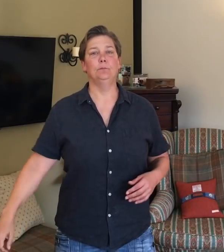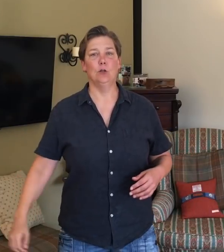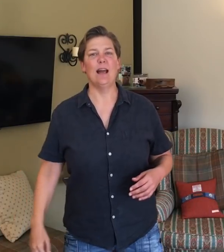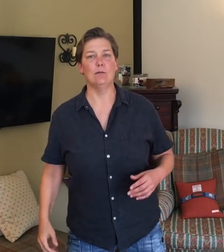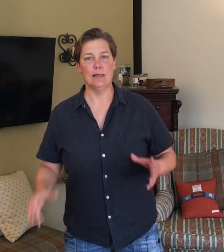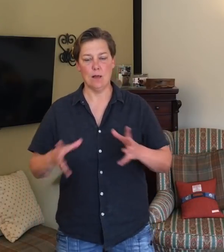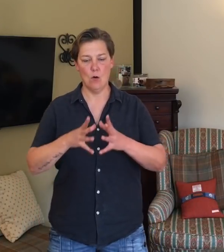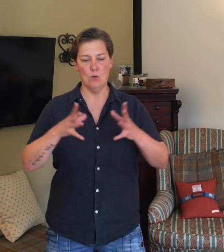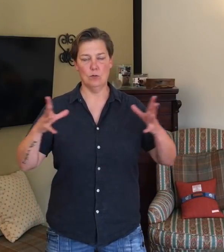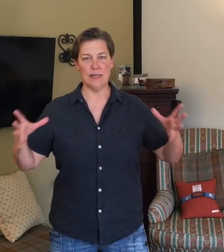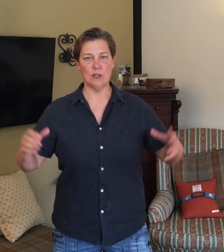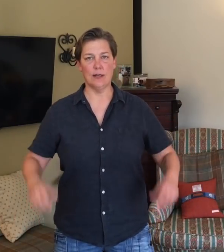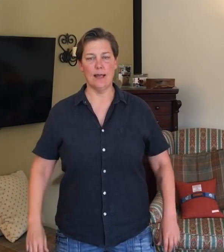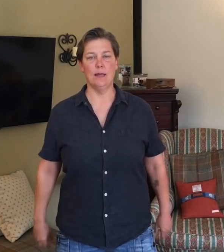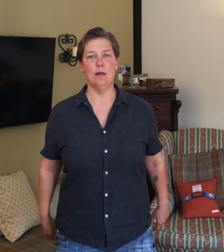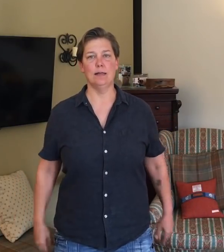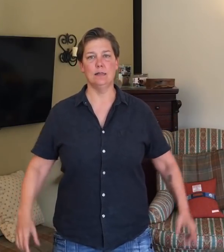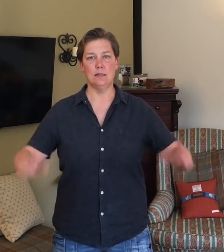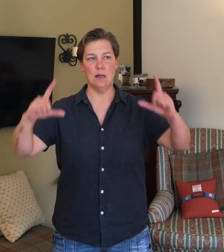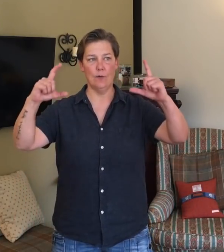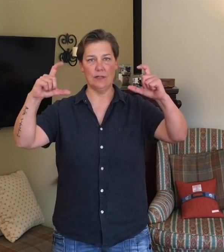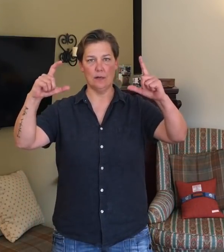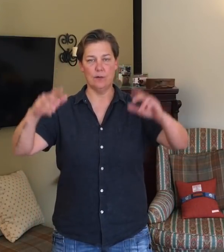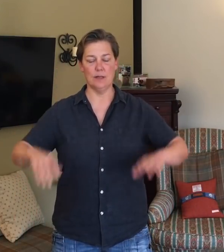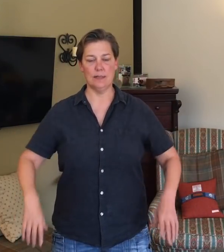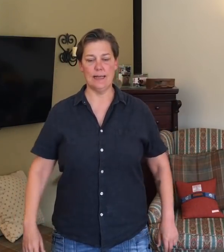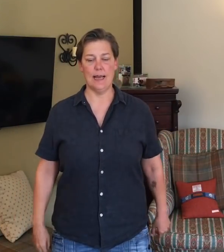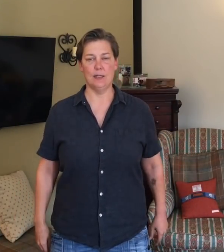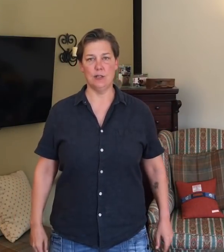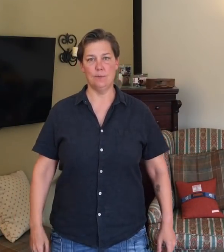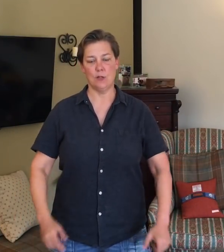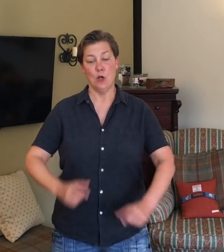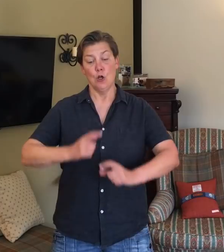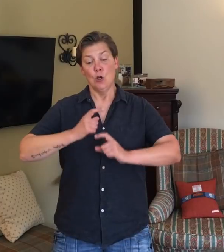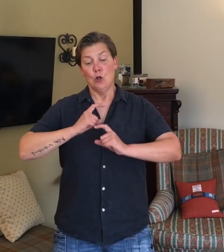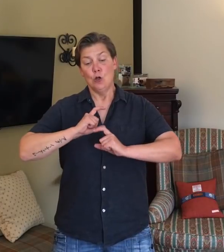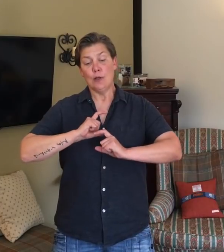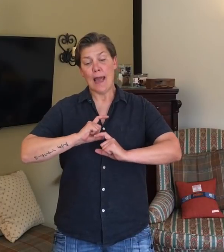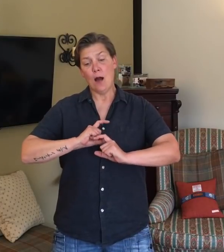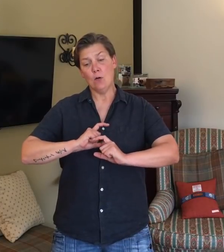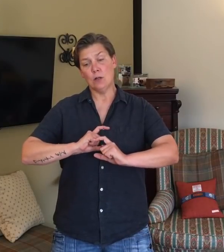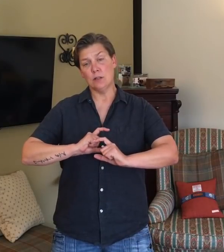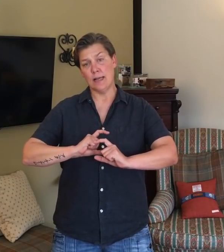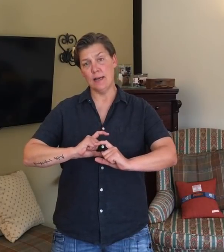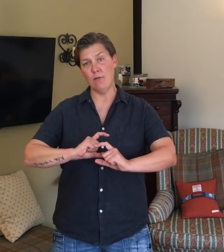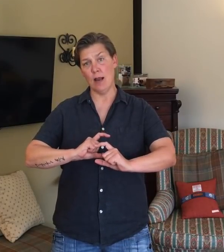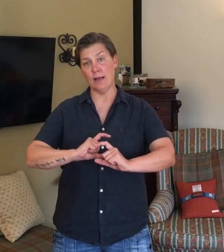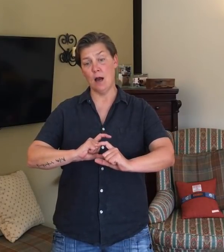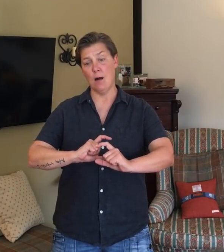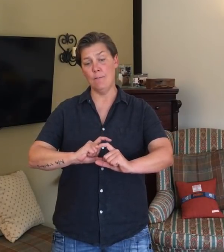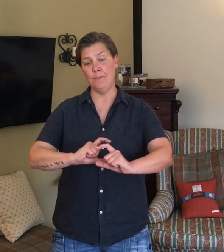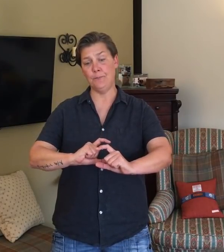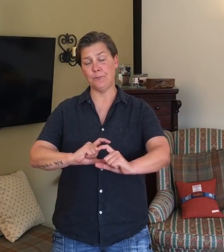Look out, that whole section again, then nice and slow. We're starting with our C hand shapes. Look out, 'cause here I come.